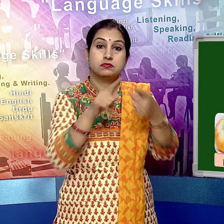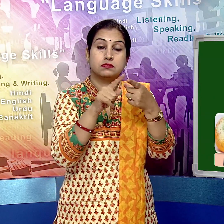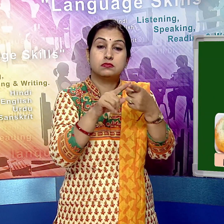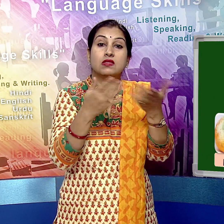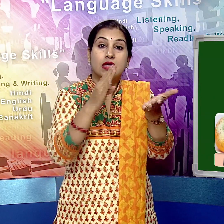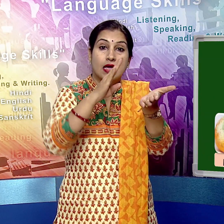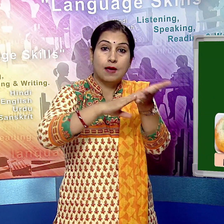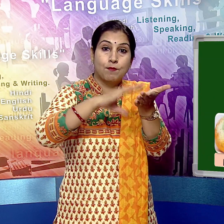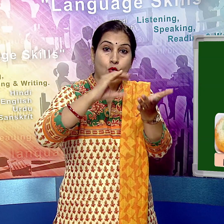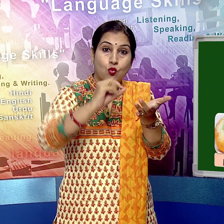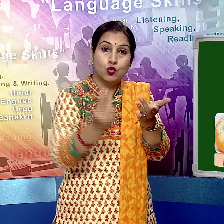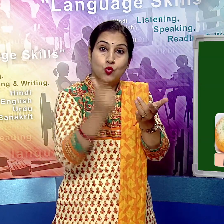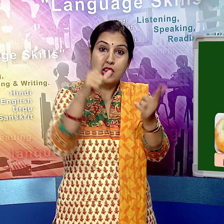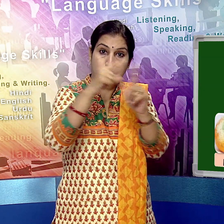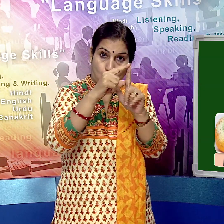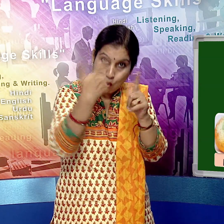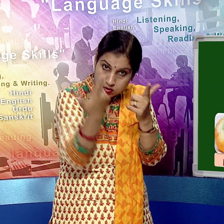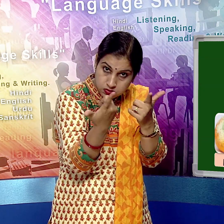It can be in the form of mold.